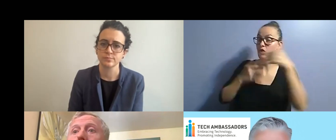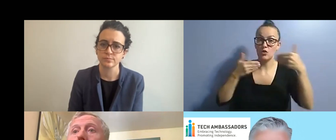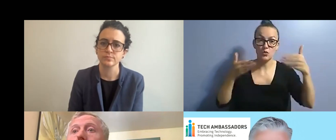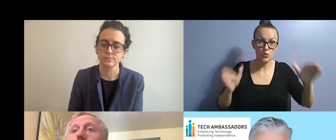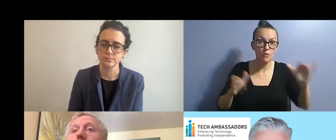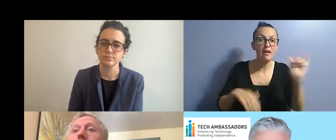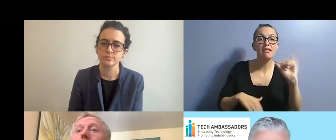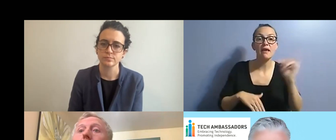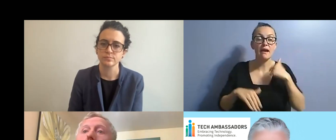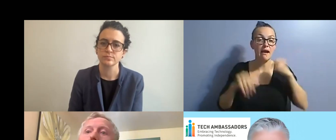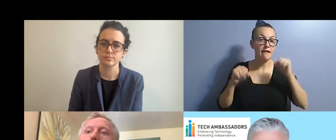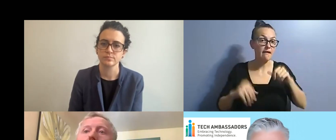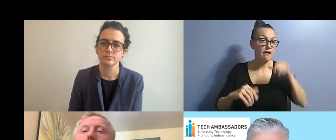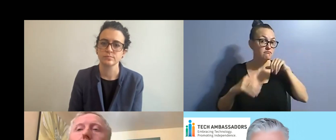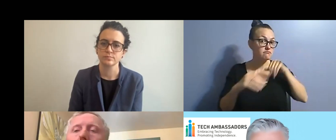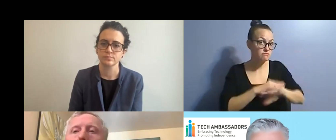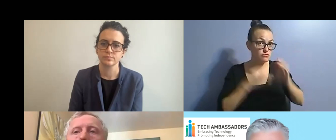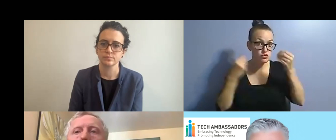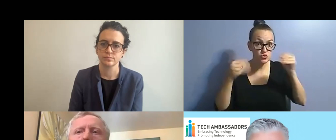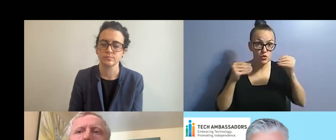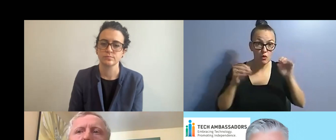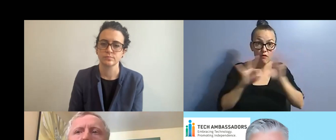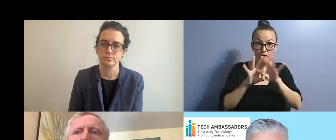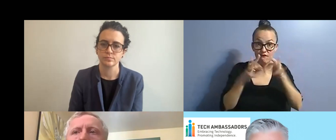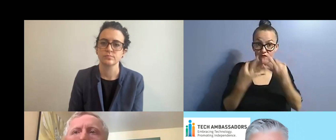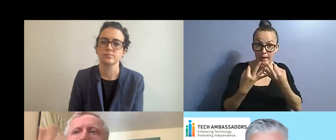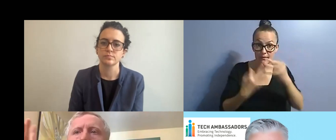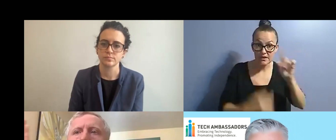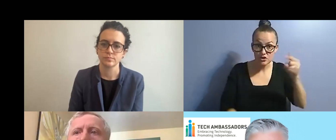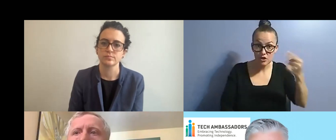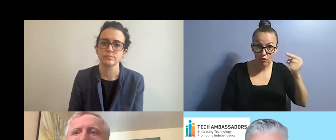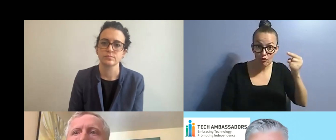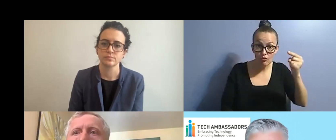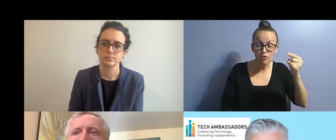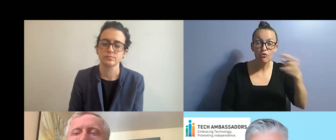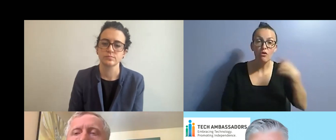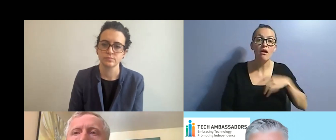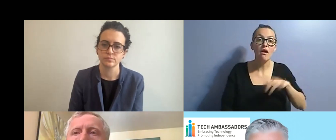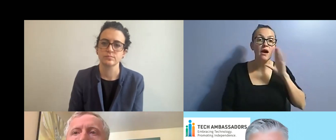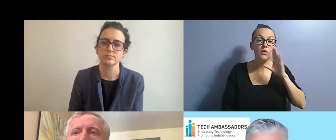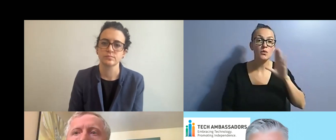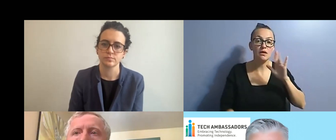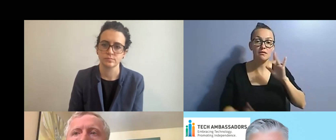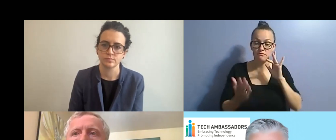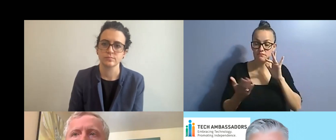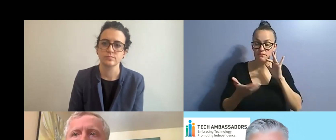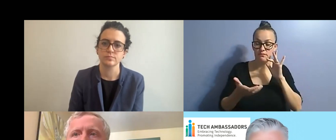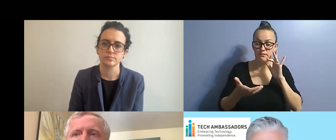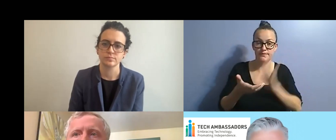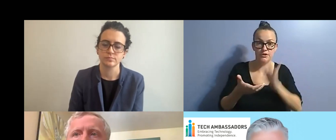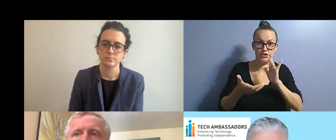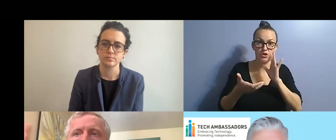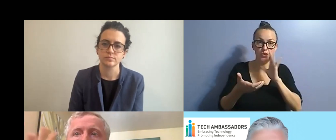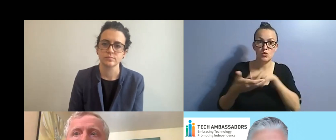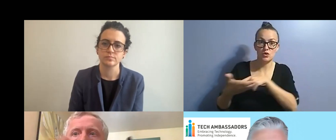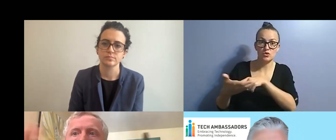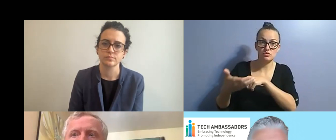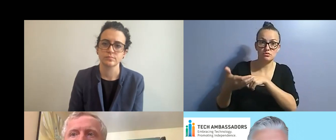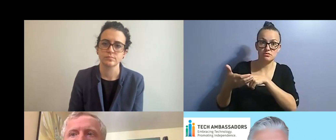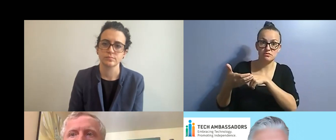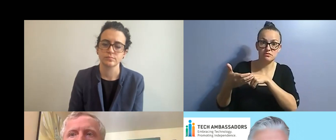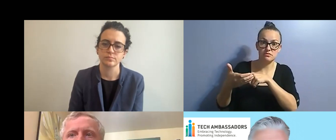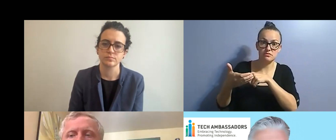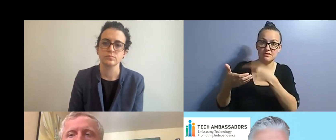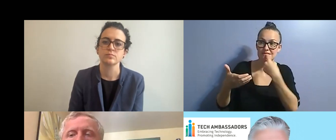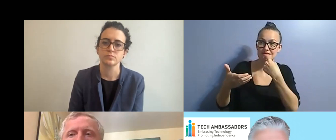Family Dollar and I can push the button that shows me everything in the store. I mean, it'll